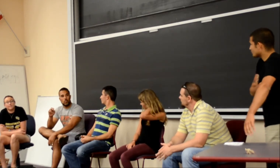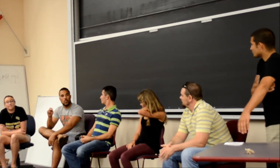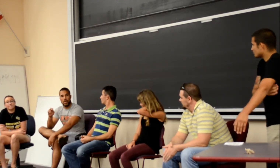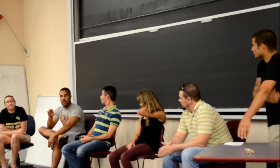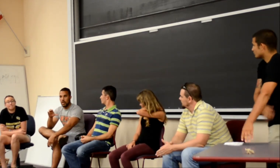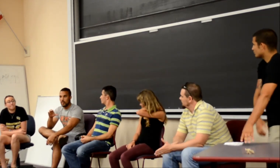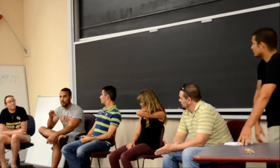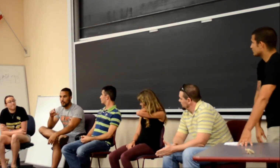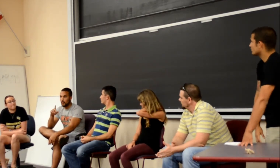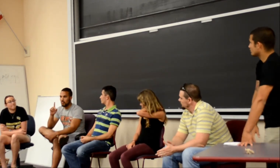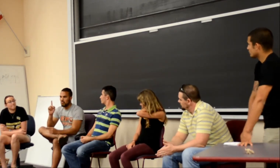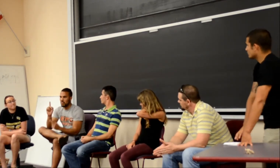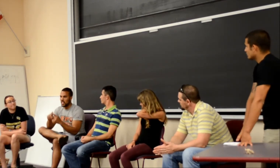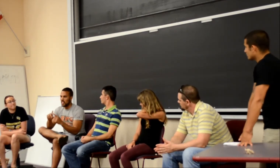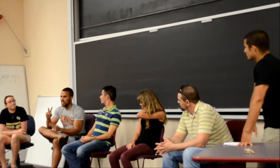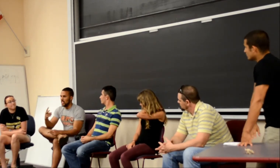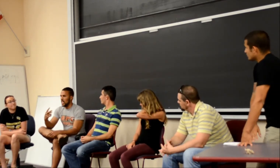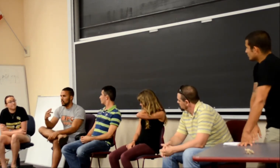Deaf.